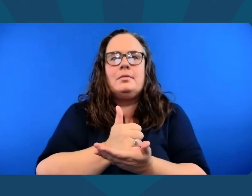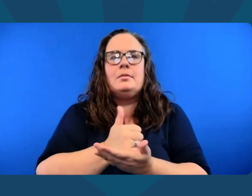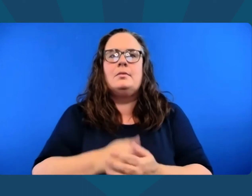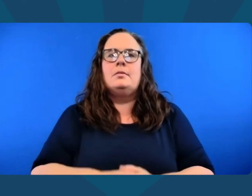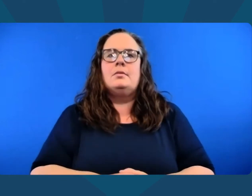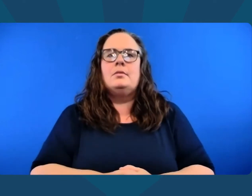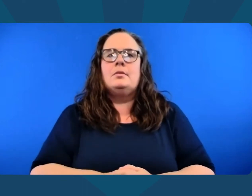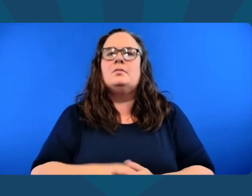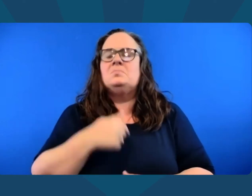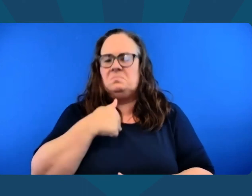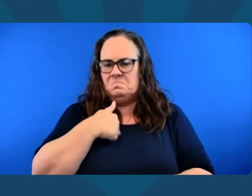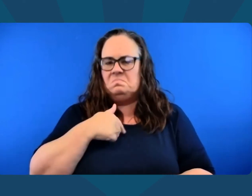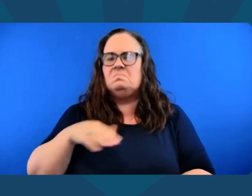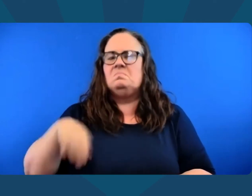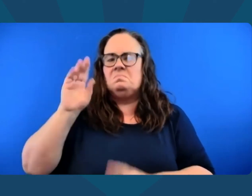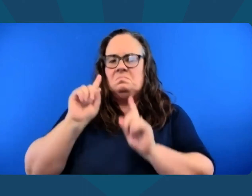your help.